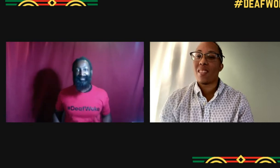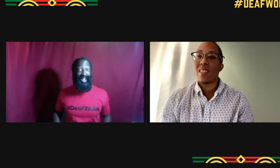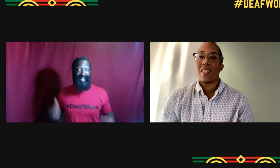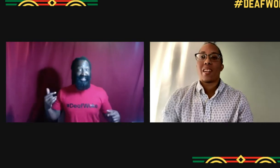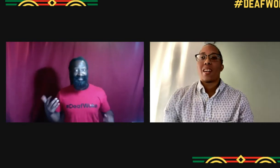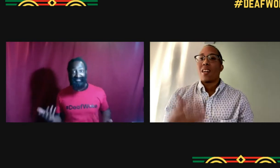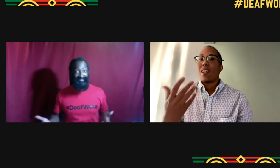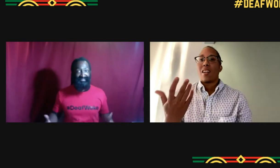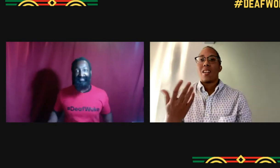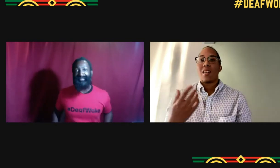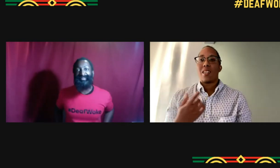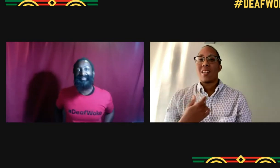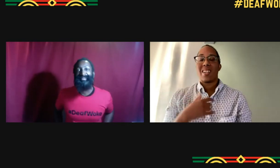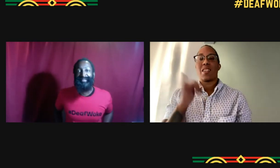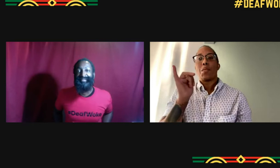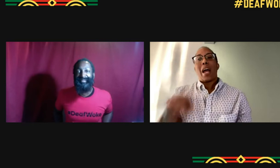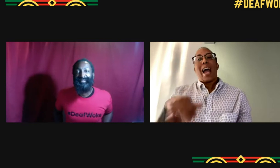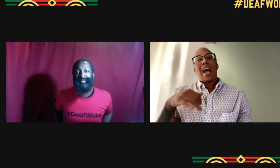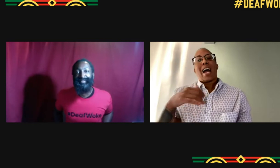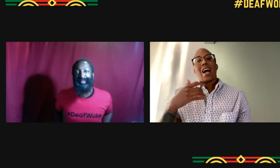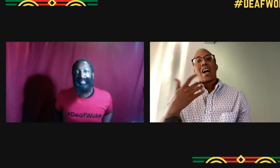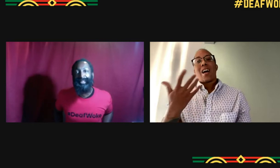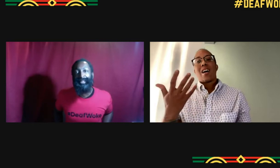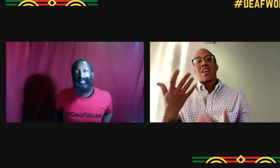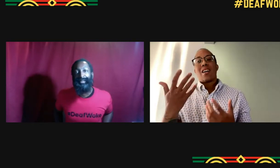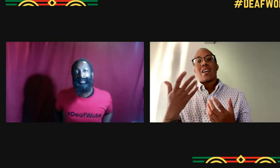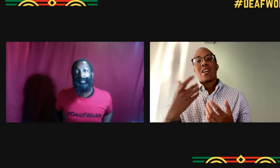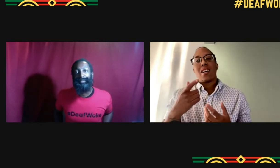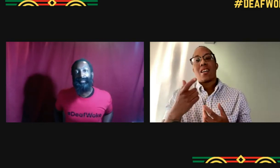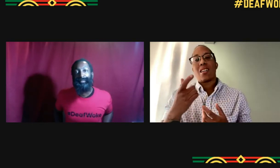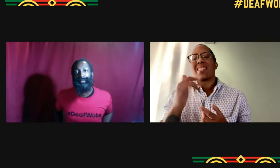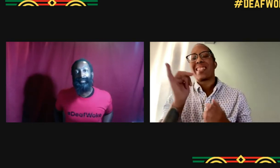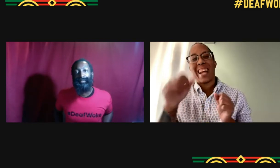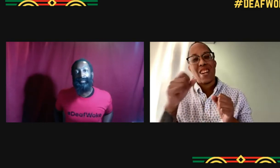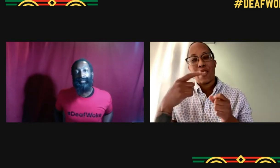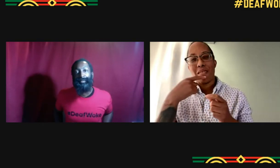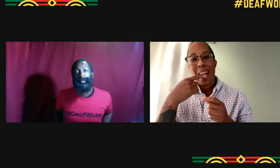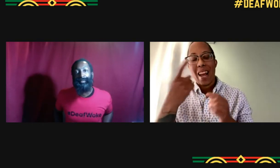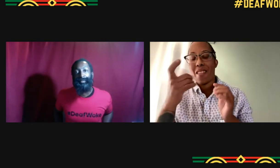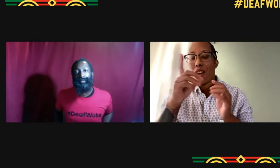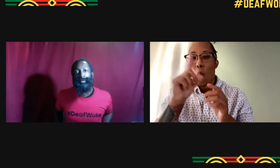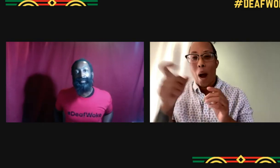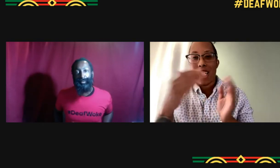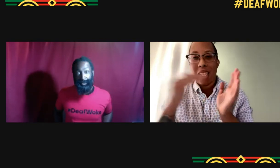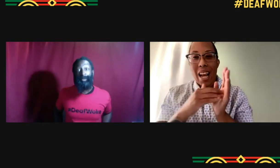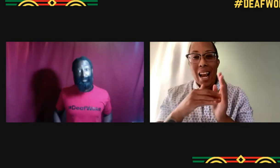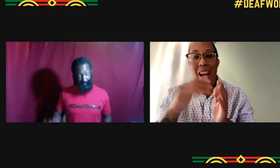Or do you do something completely different? You know,